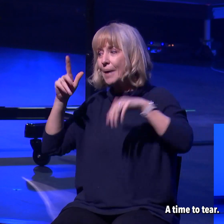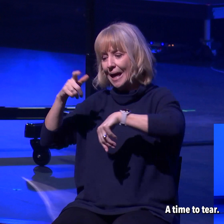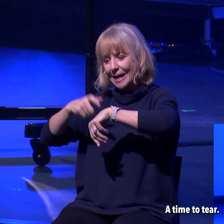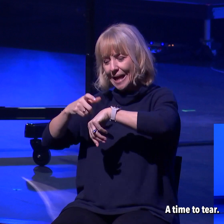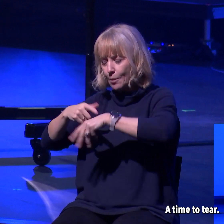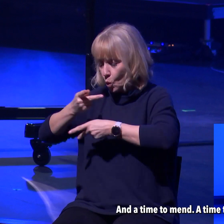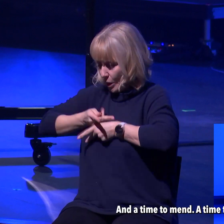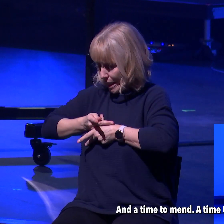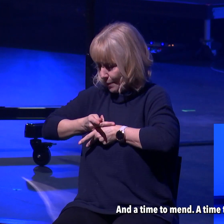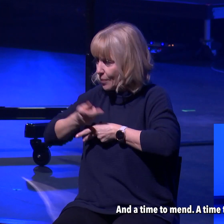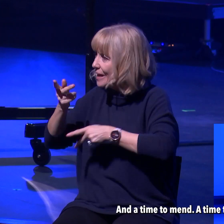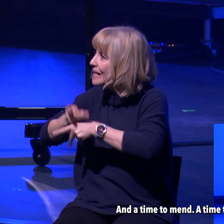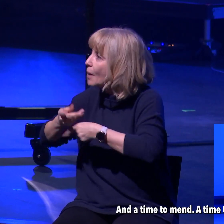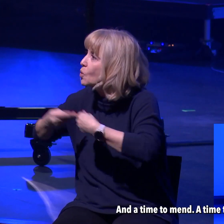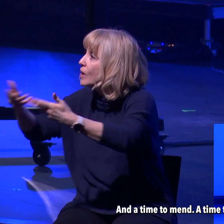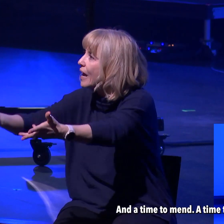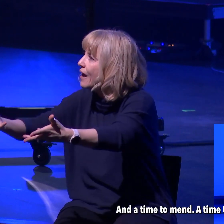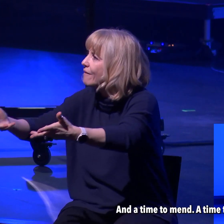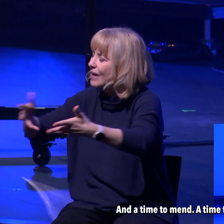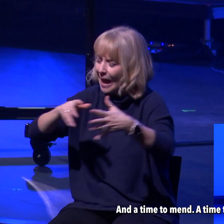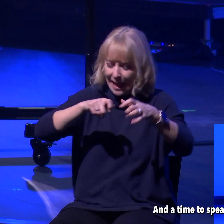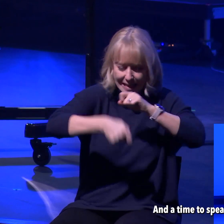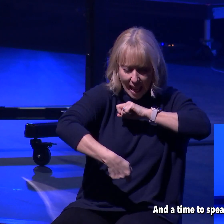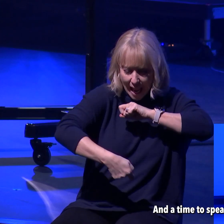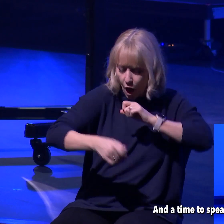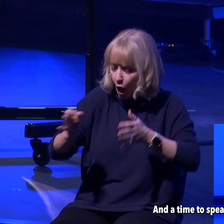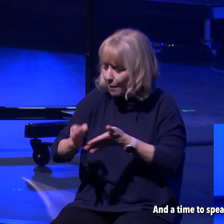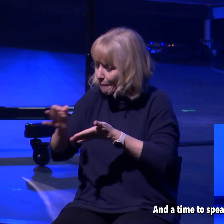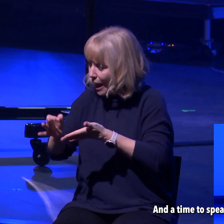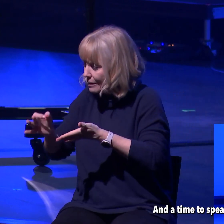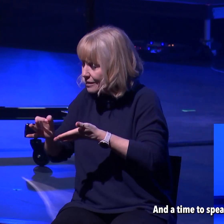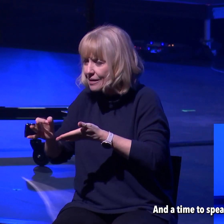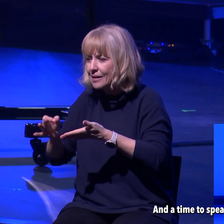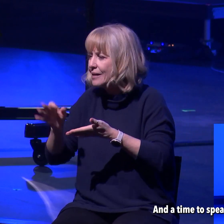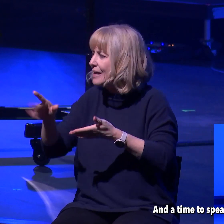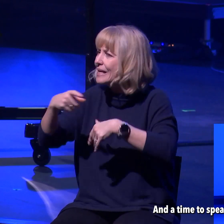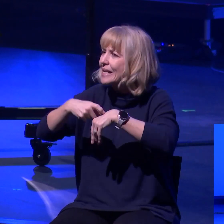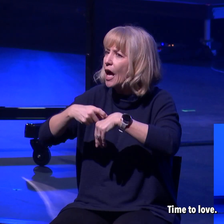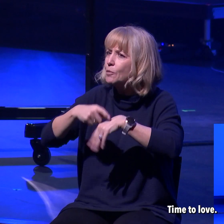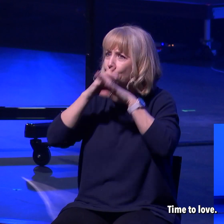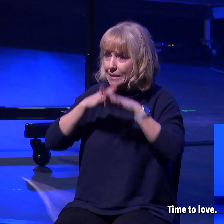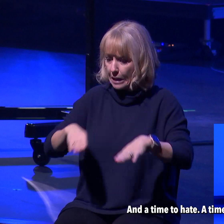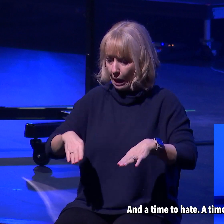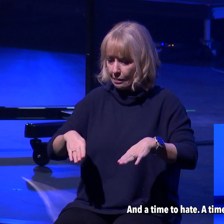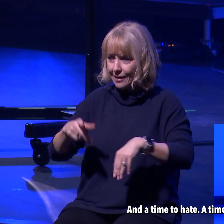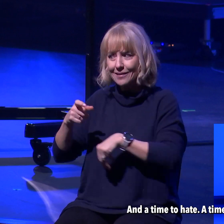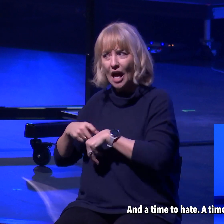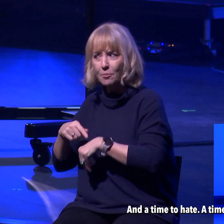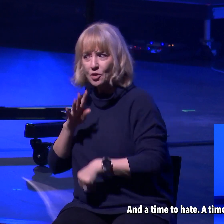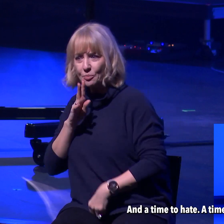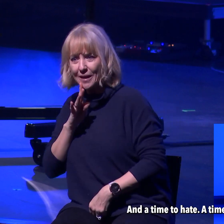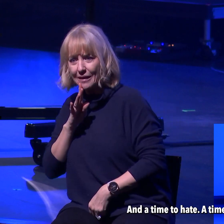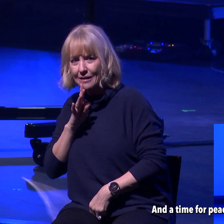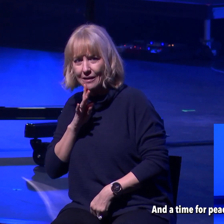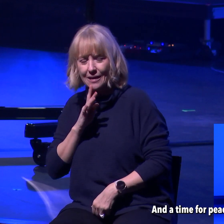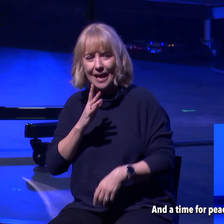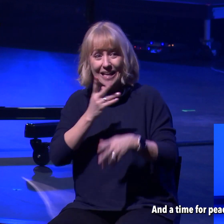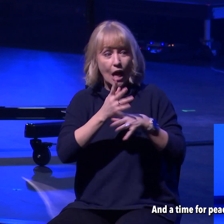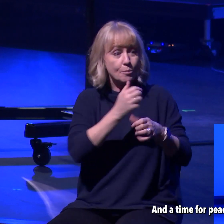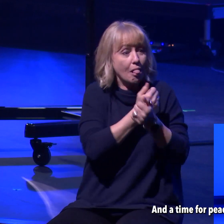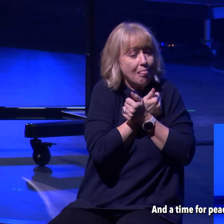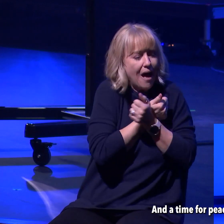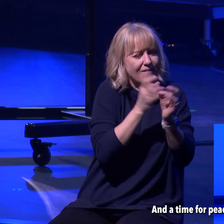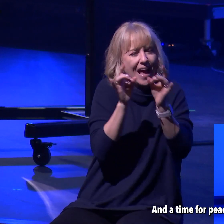a time to tear and a time to mend, a time to be silent and a time to speak, a time to love and a time to hate, a time for war and a